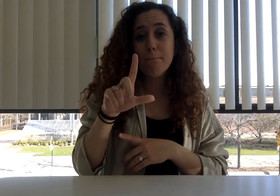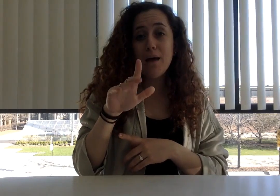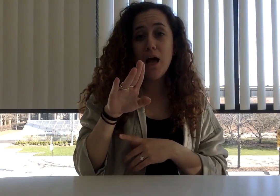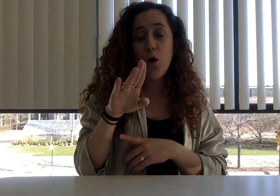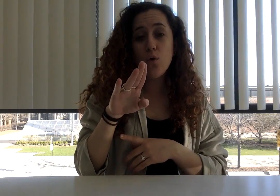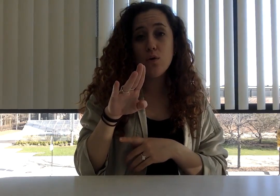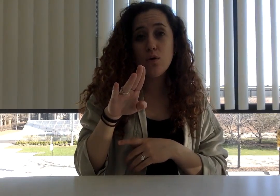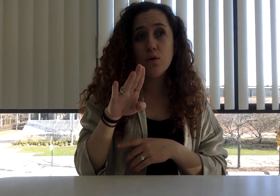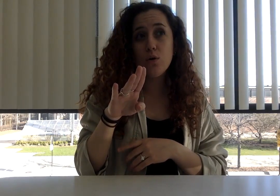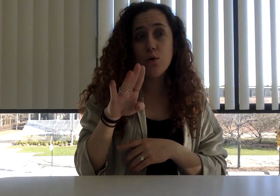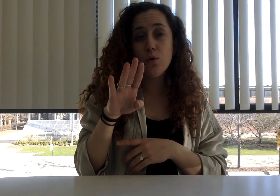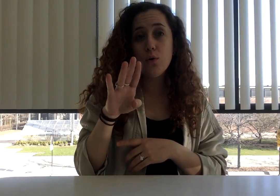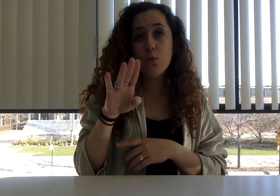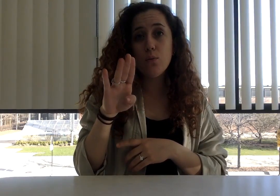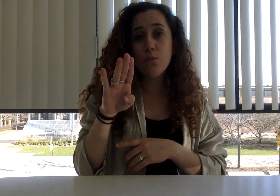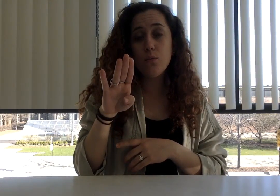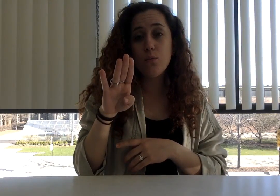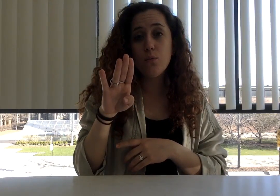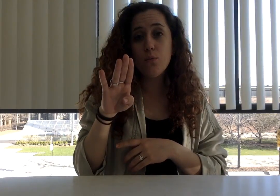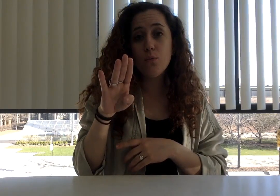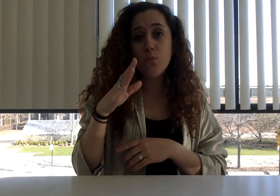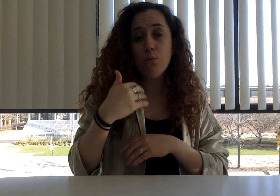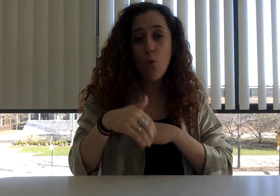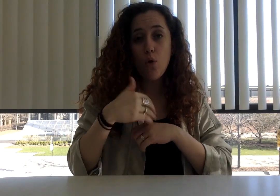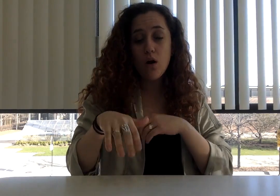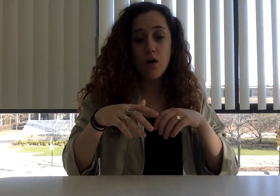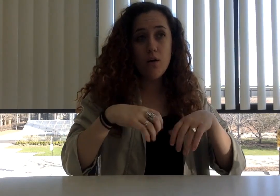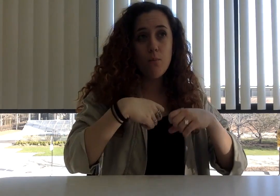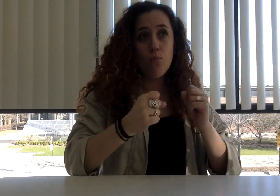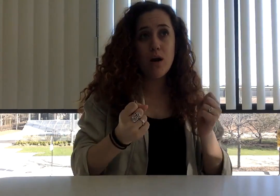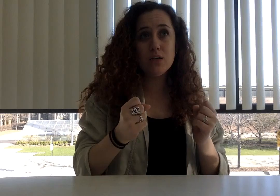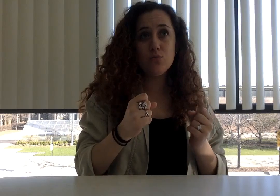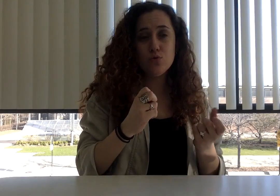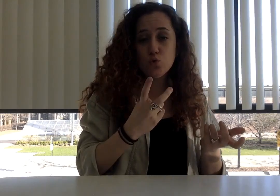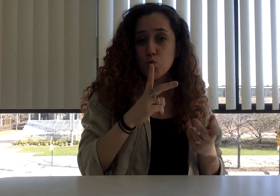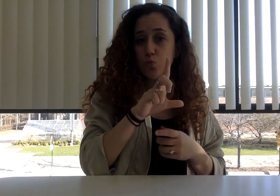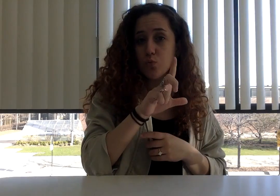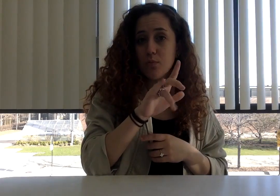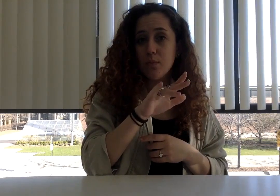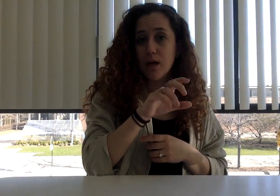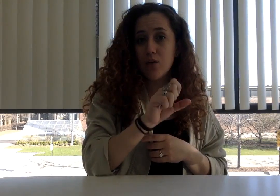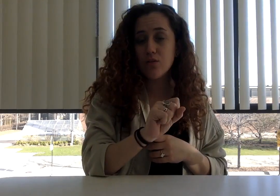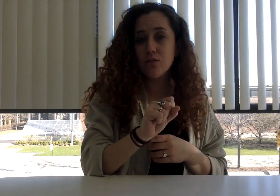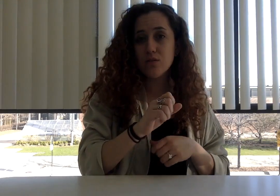board breaks with 60 pounds of pressure. That's not true. That's direct variation.